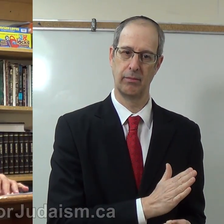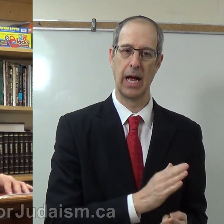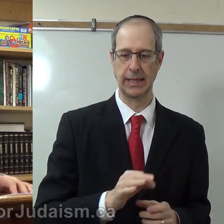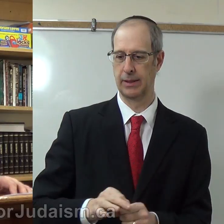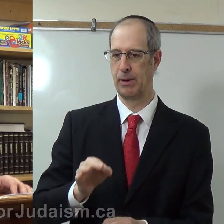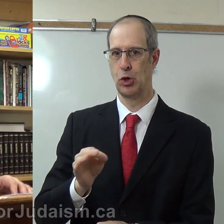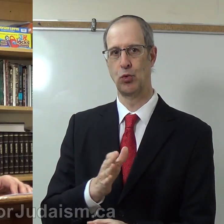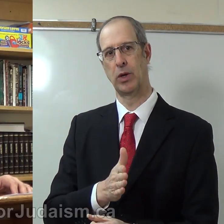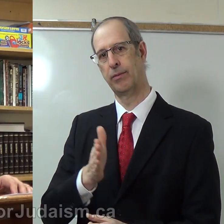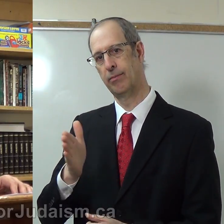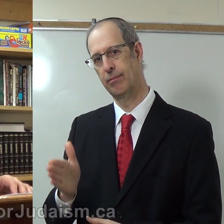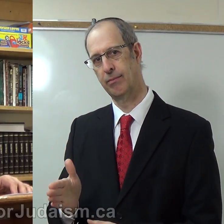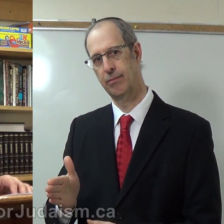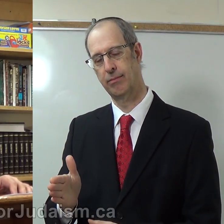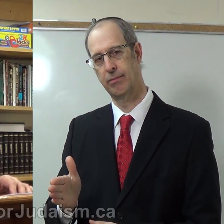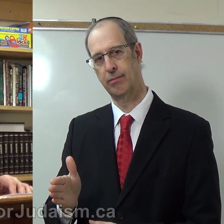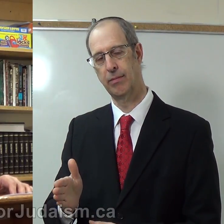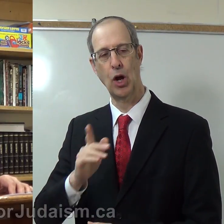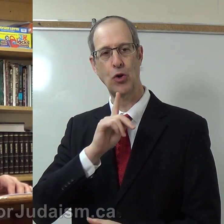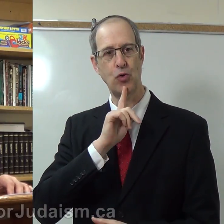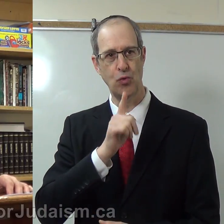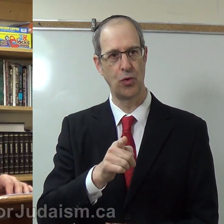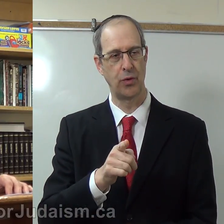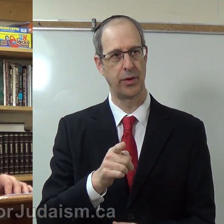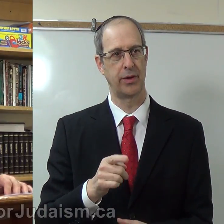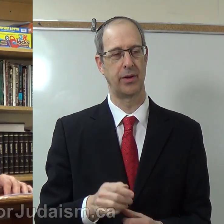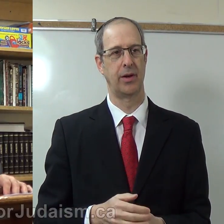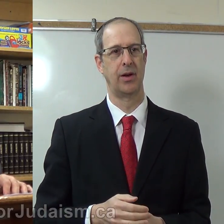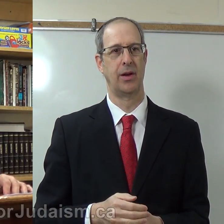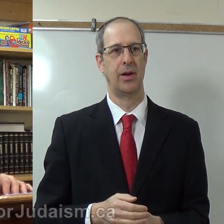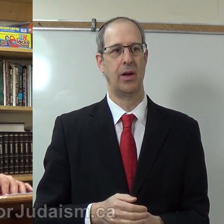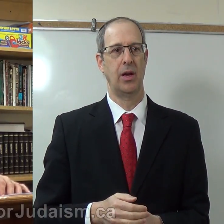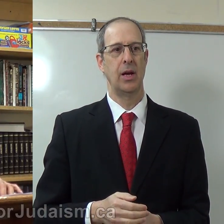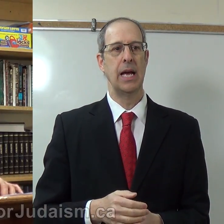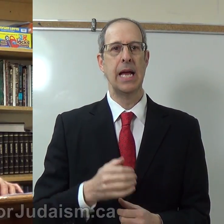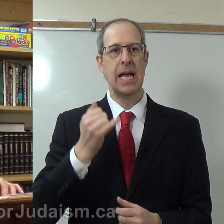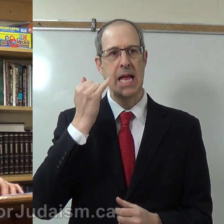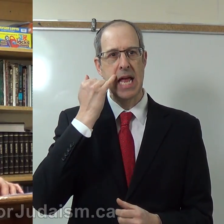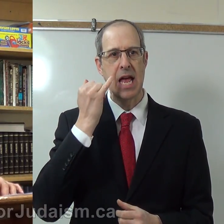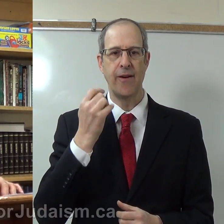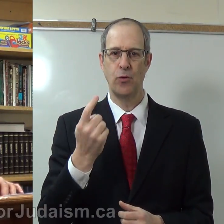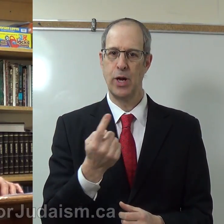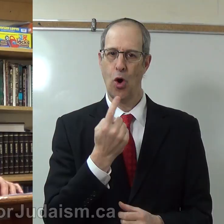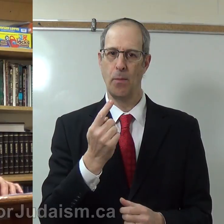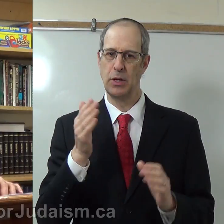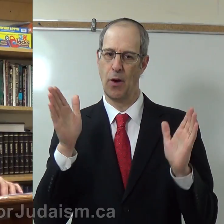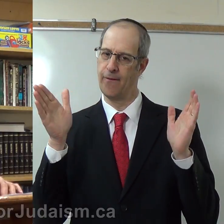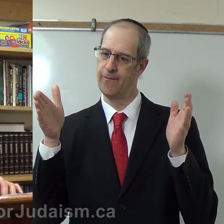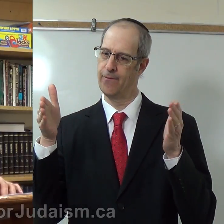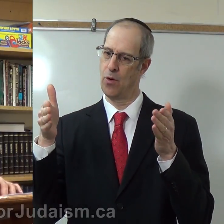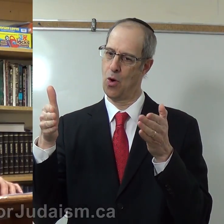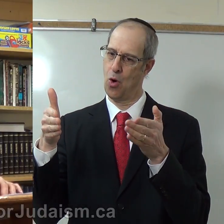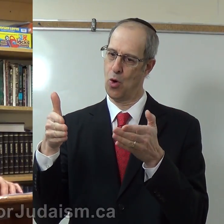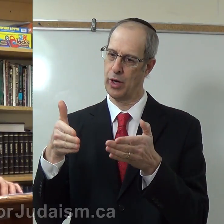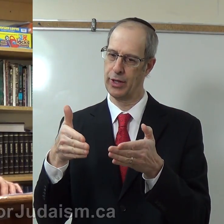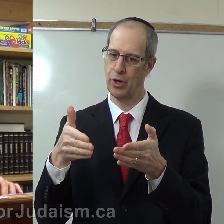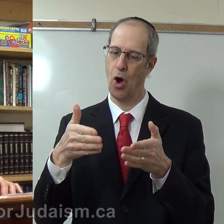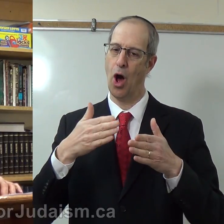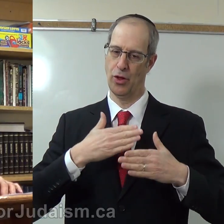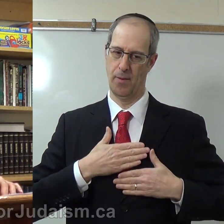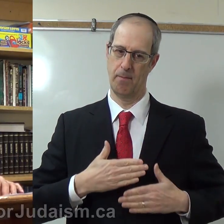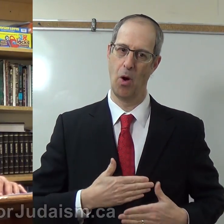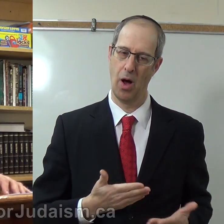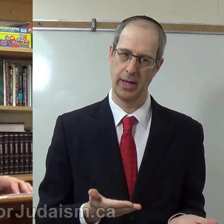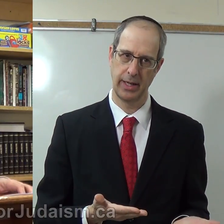side. And the truth is that if we only focus on our bodies